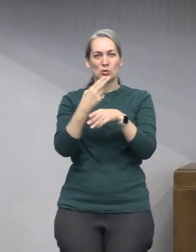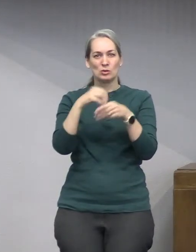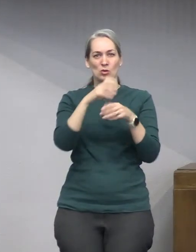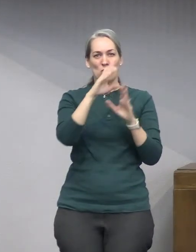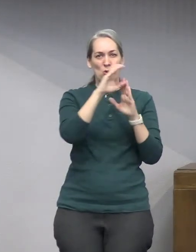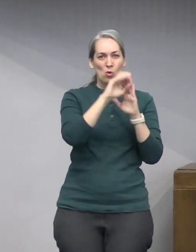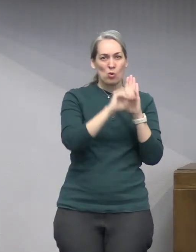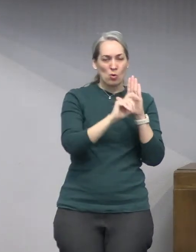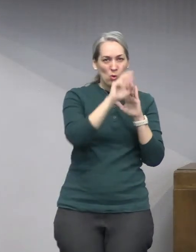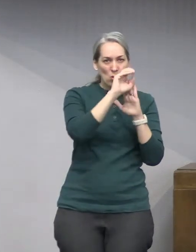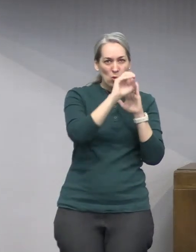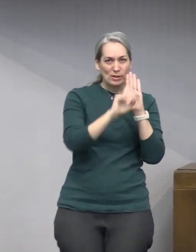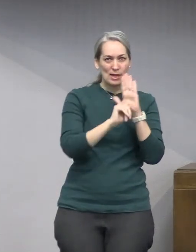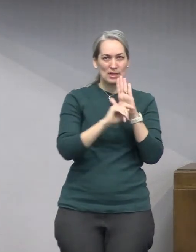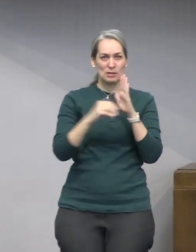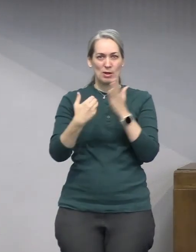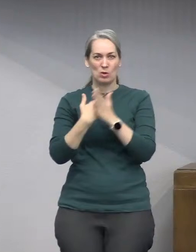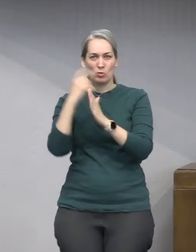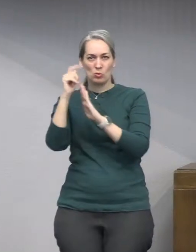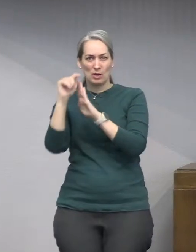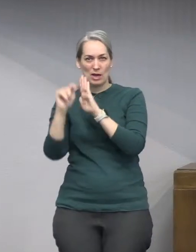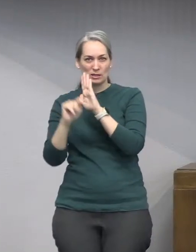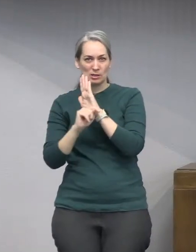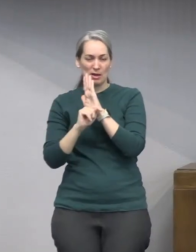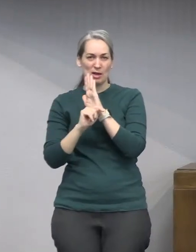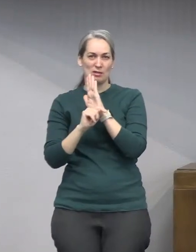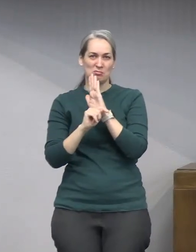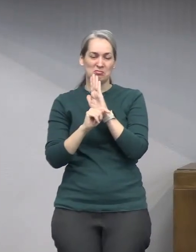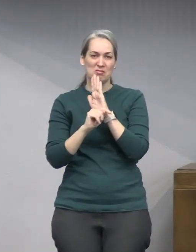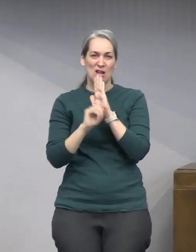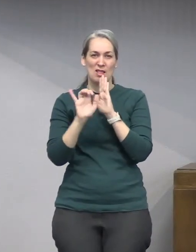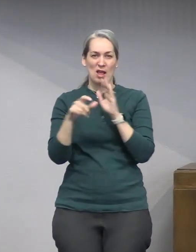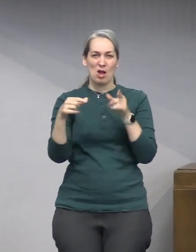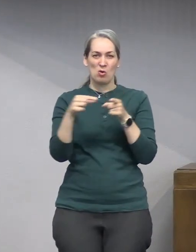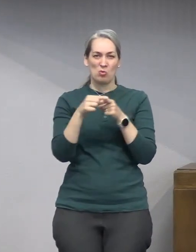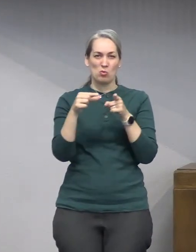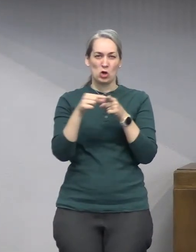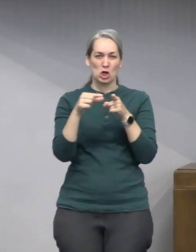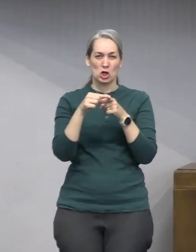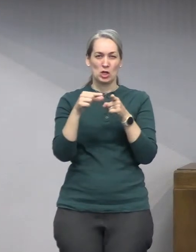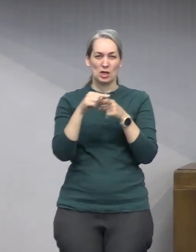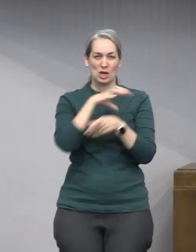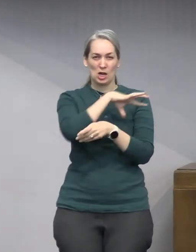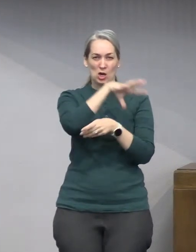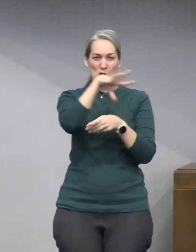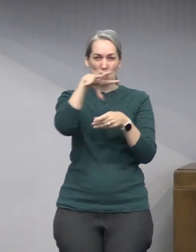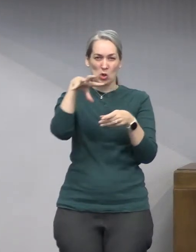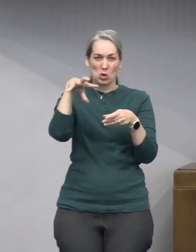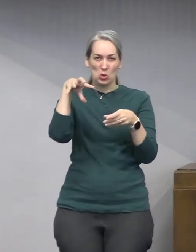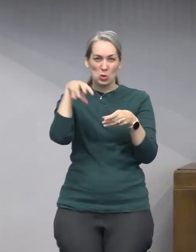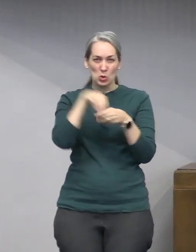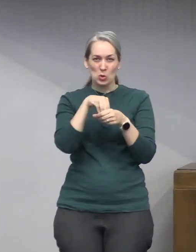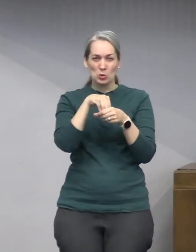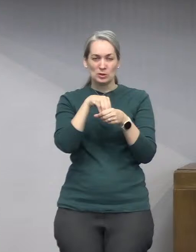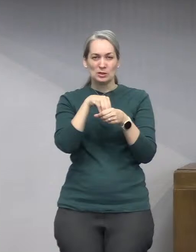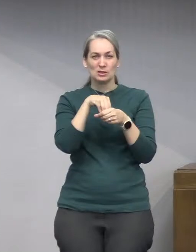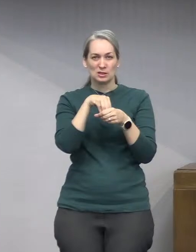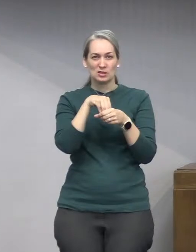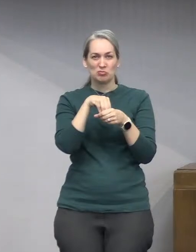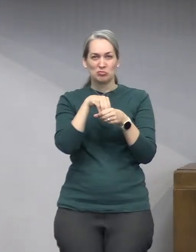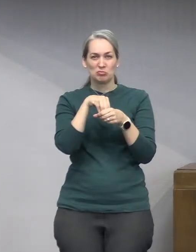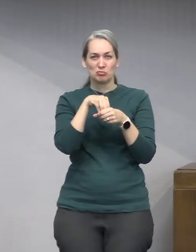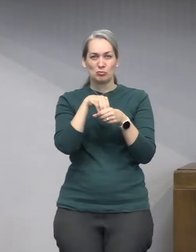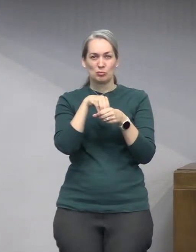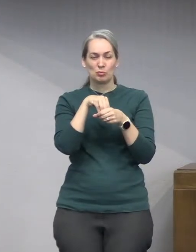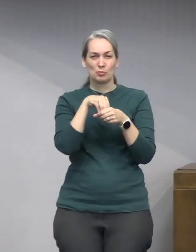Testament, really is kind of a catch-all type of term. This term can be used